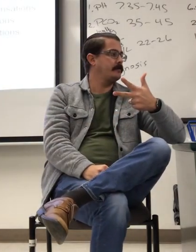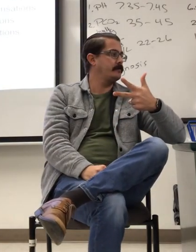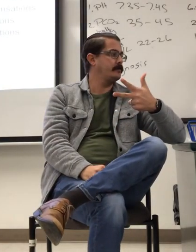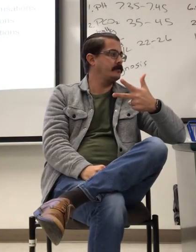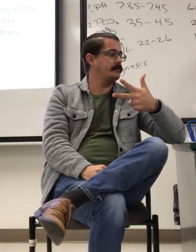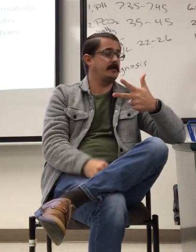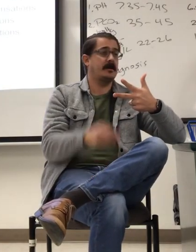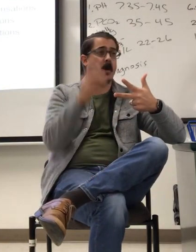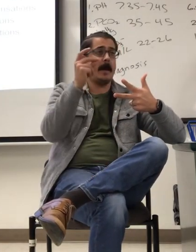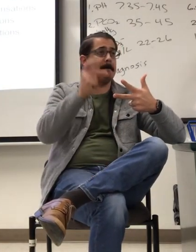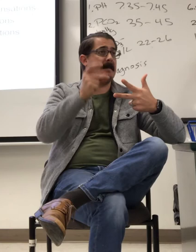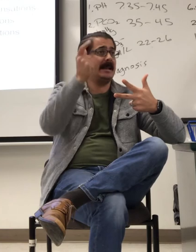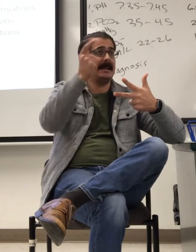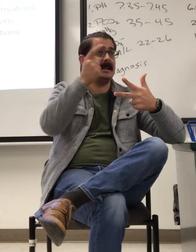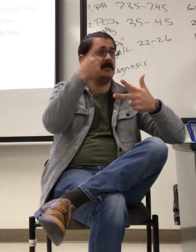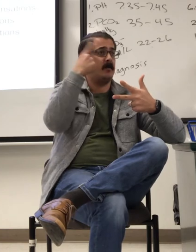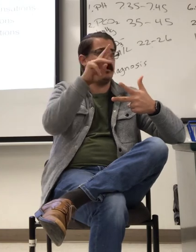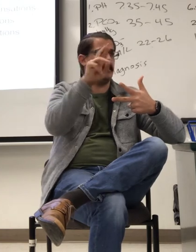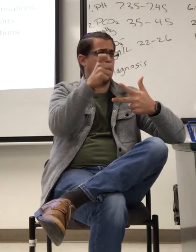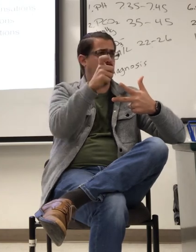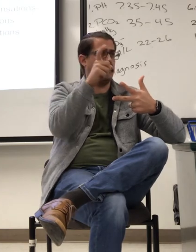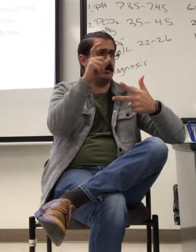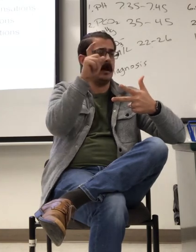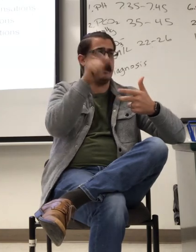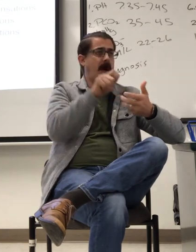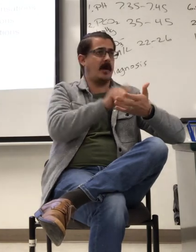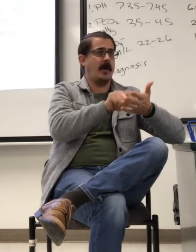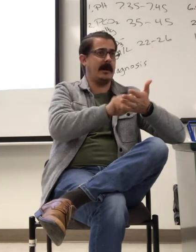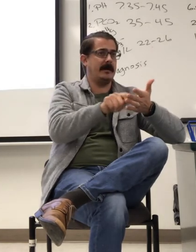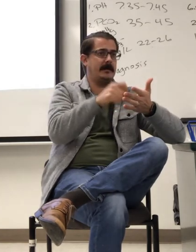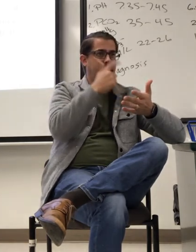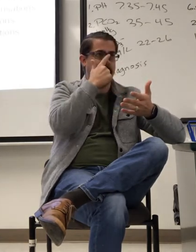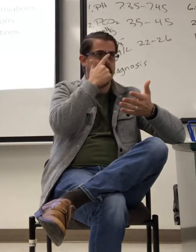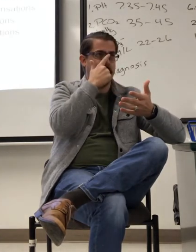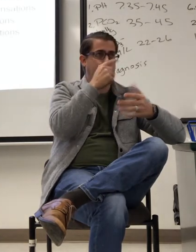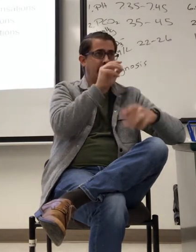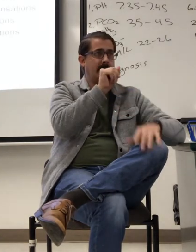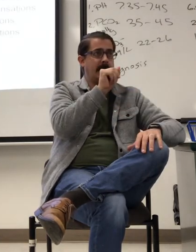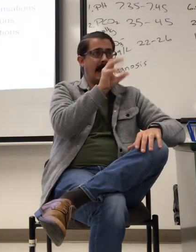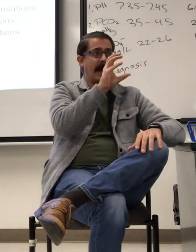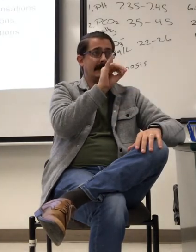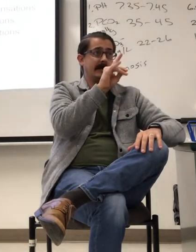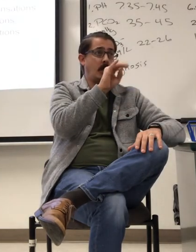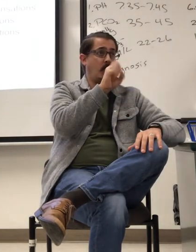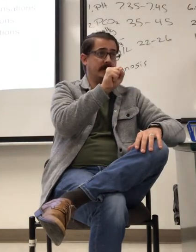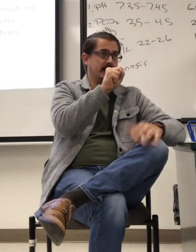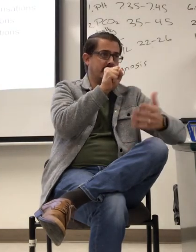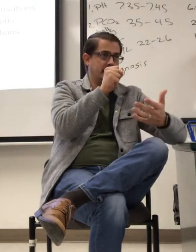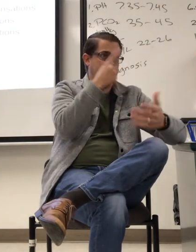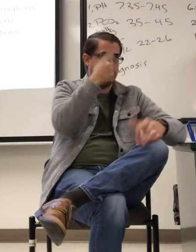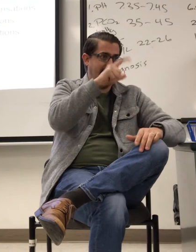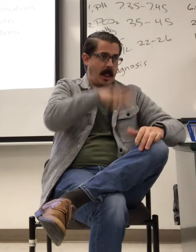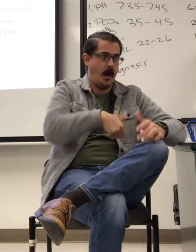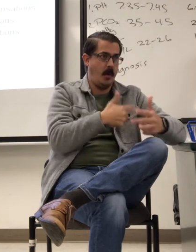So immediately for my diagnosis, I could write in acidosis. I'll get that part right.